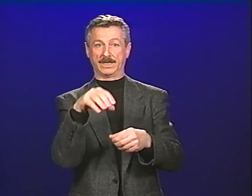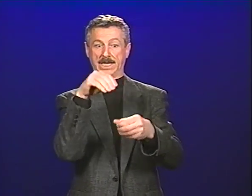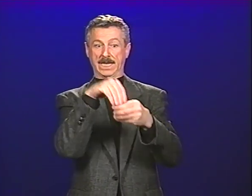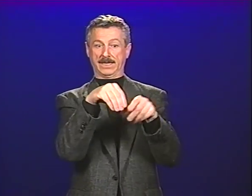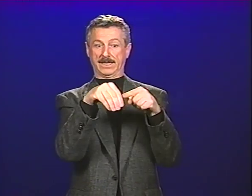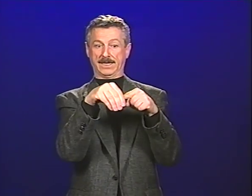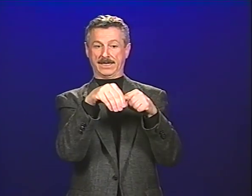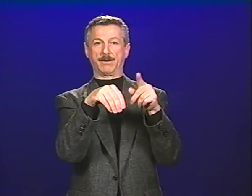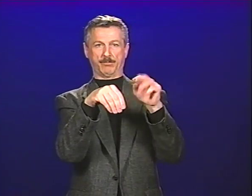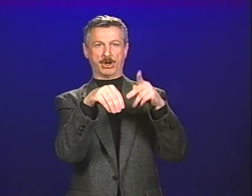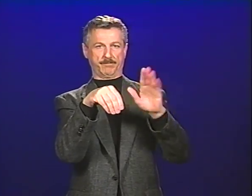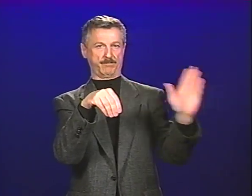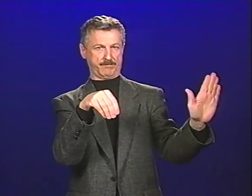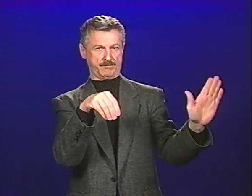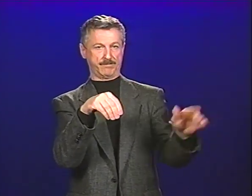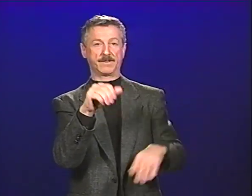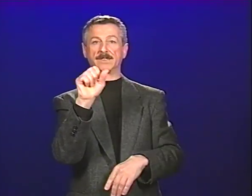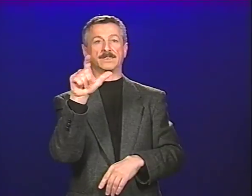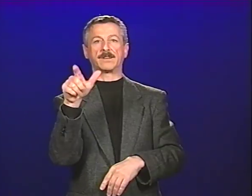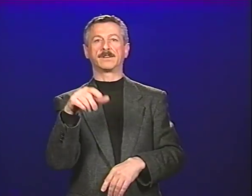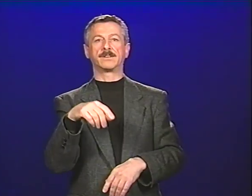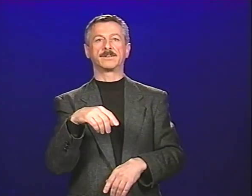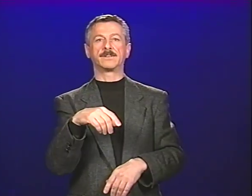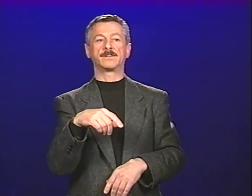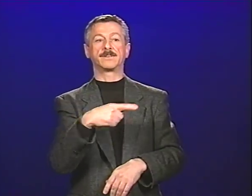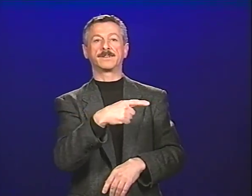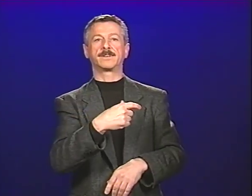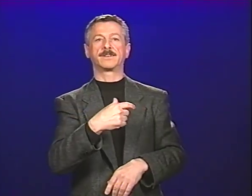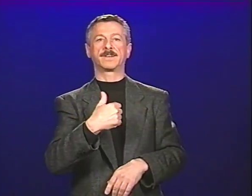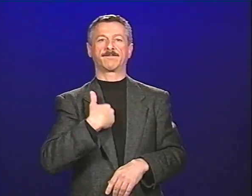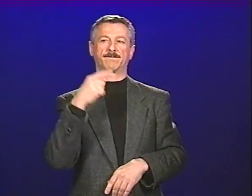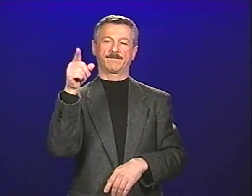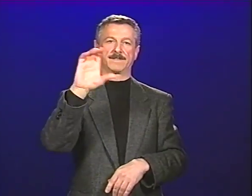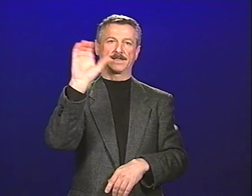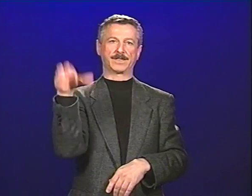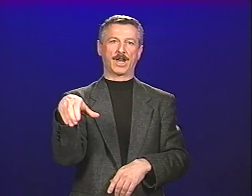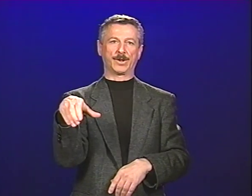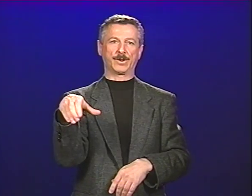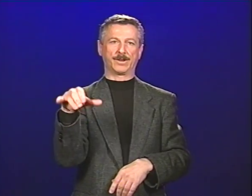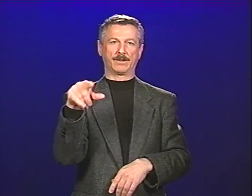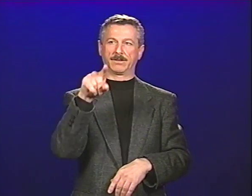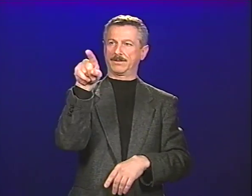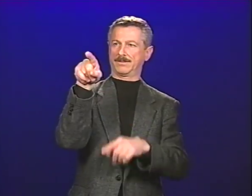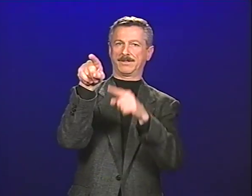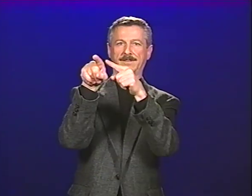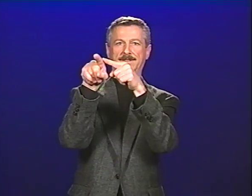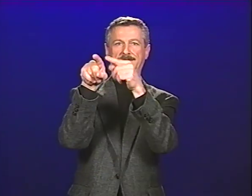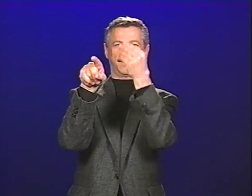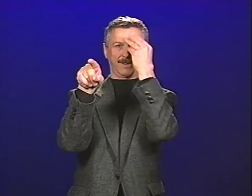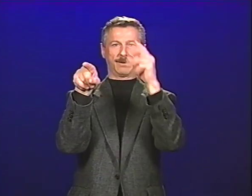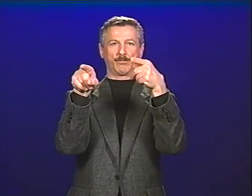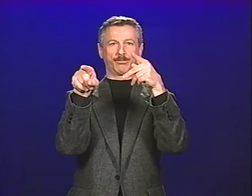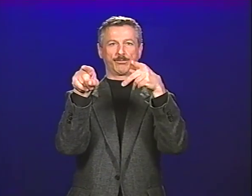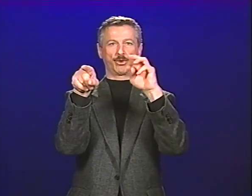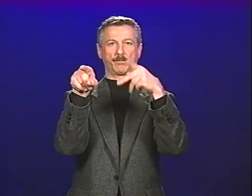Chicago. In is the preposition. In ASL, we would sign it Pro 3 live index Chicago. The